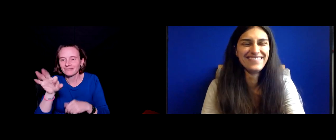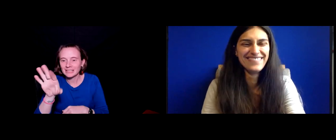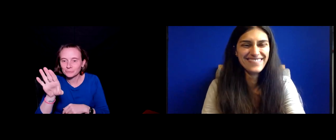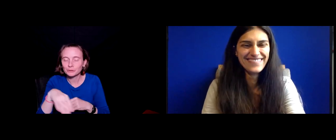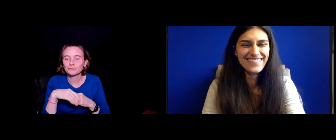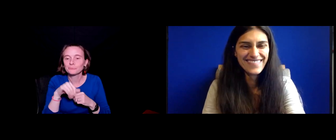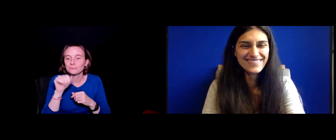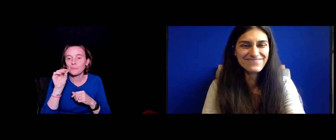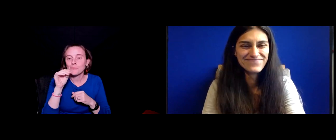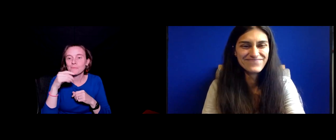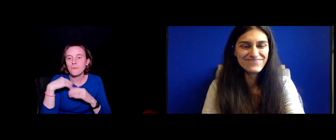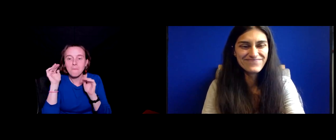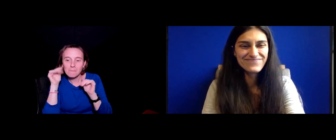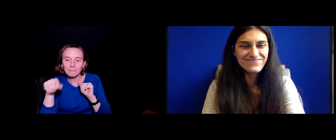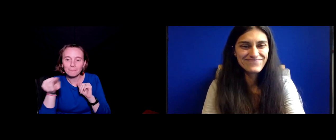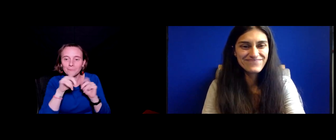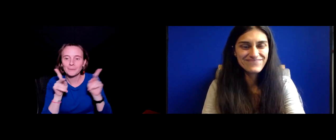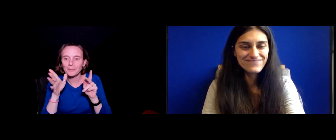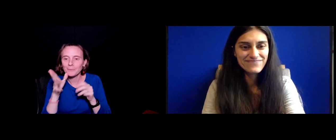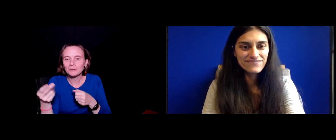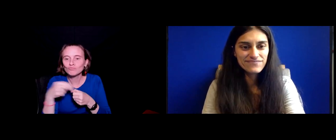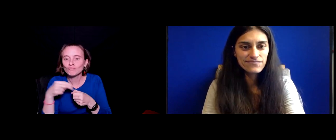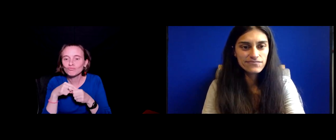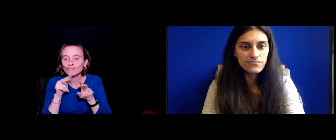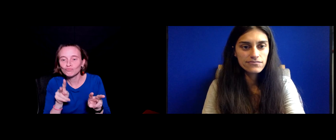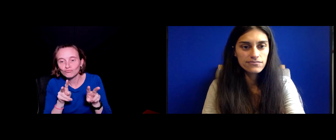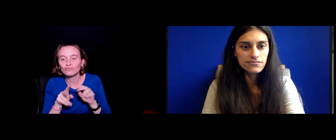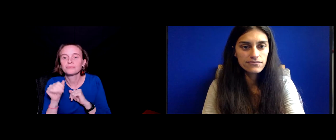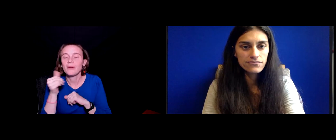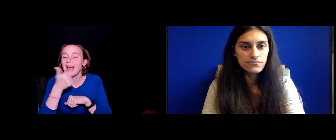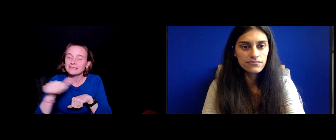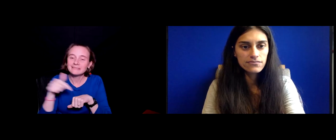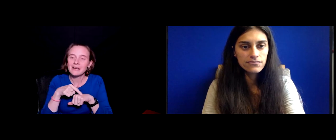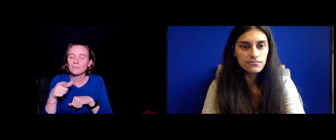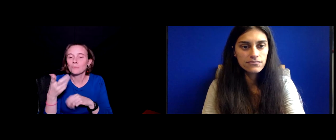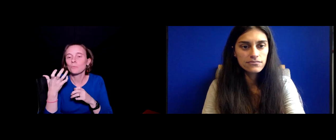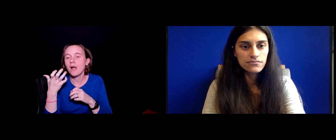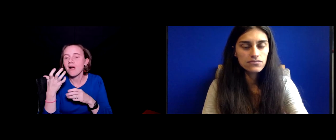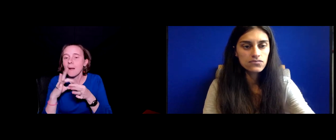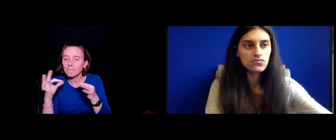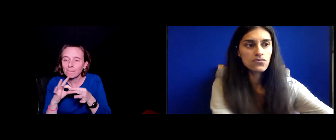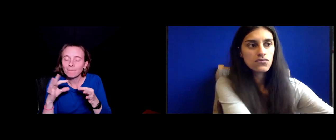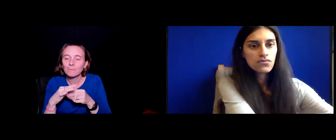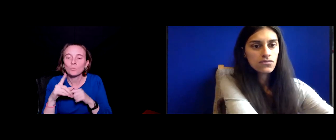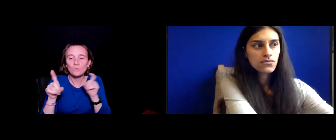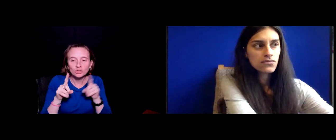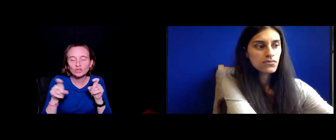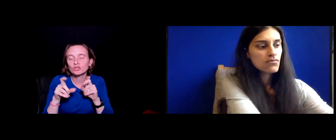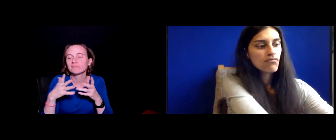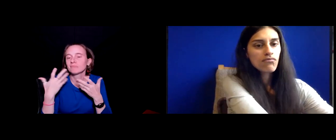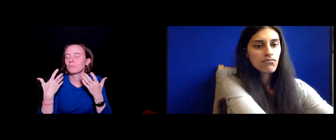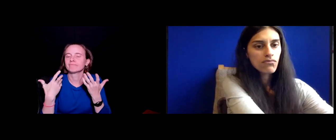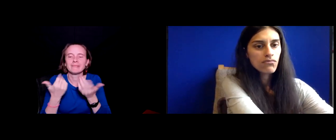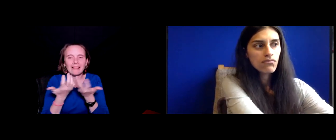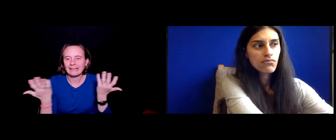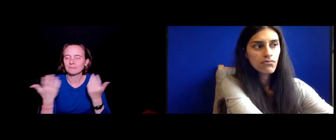live. So we are streaming on Facebook. Hopefully folks out there are able to participate, take a look. At any point in time, if you want